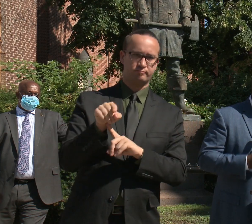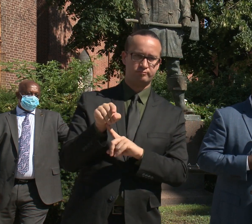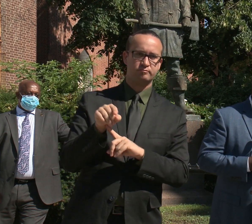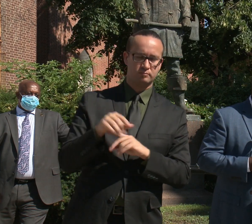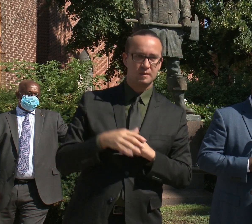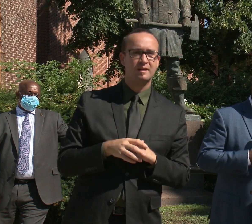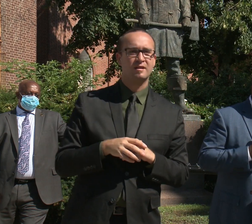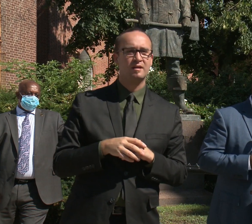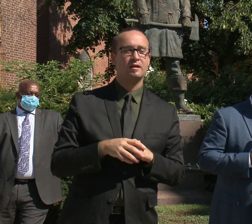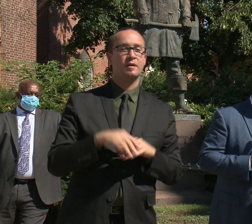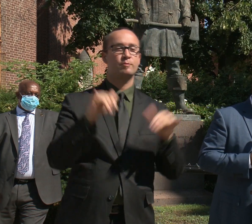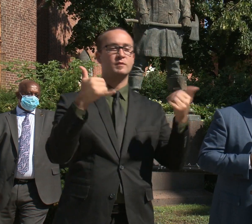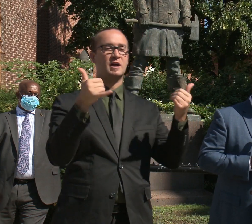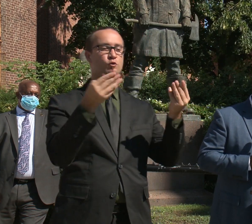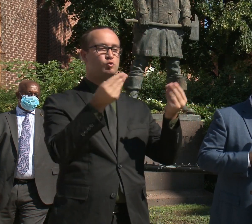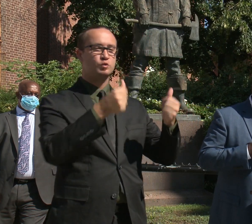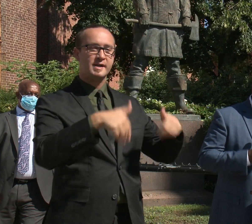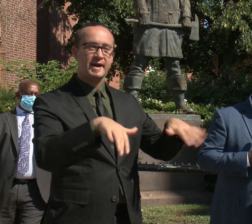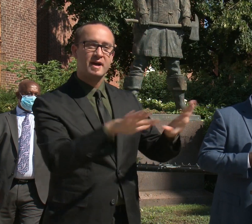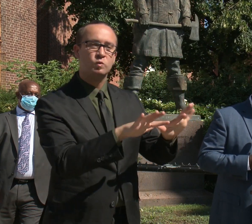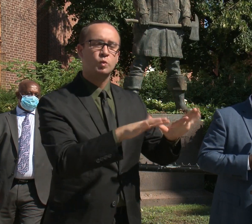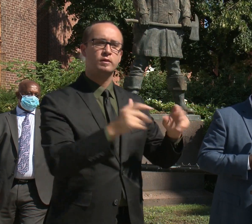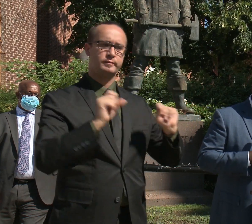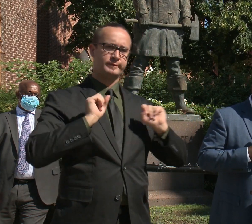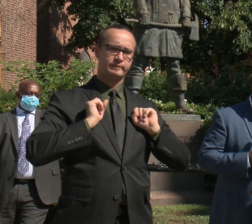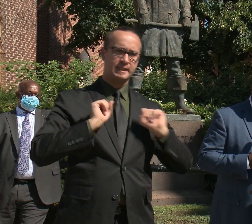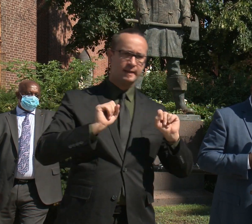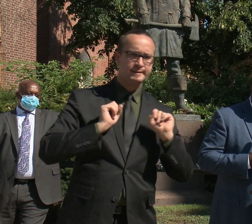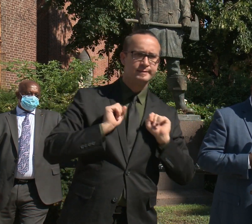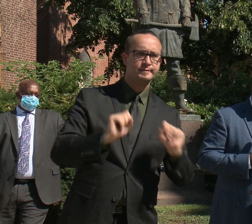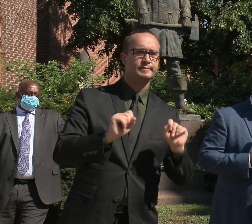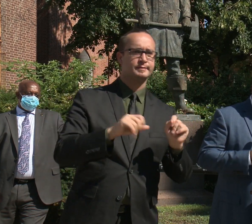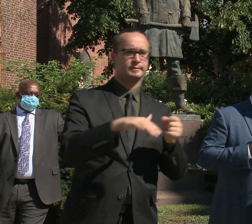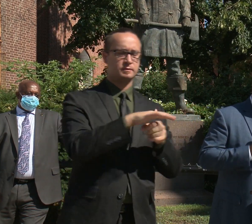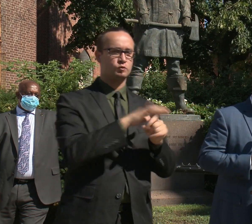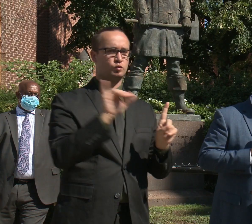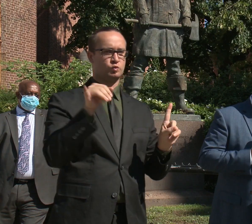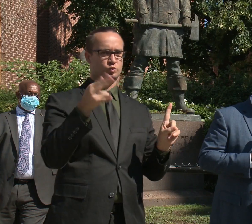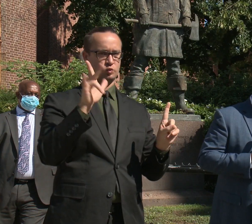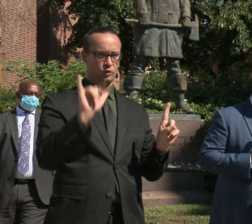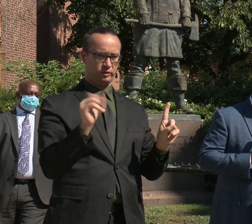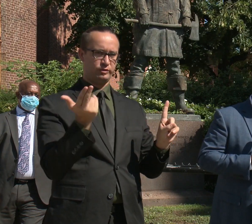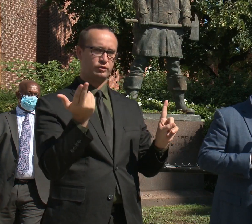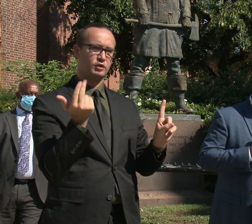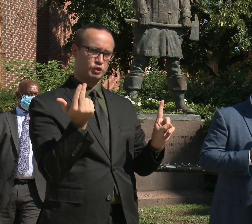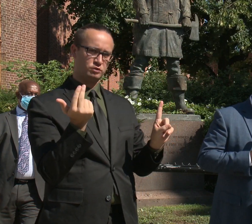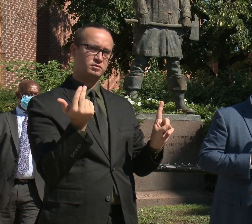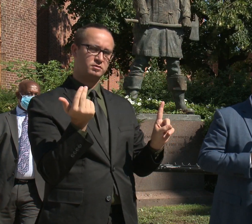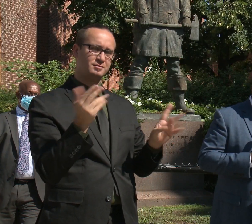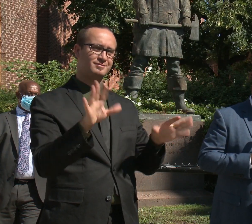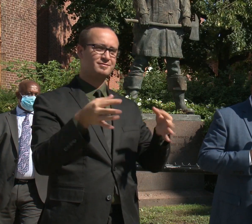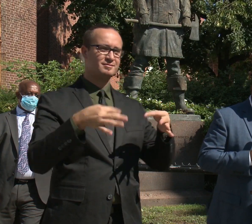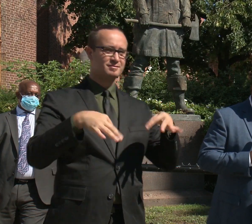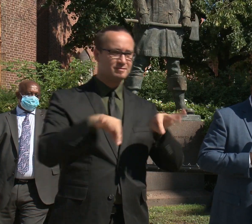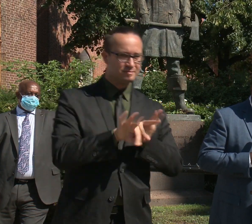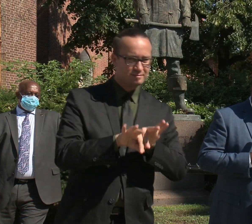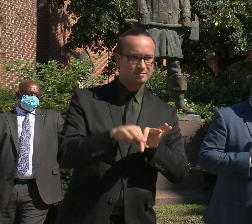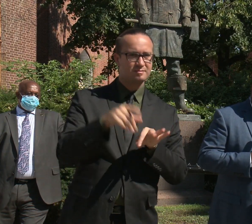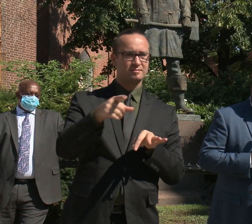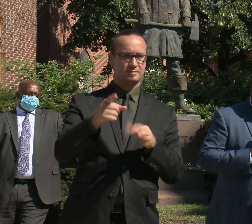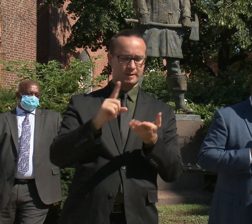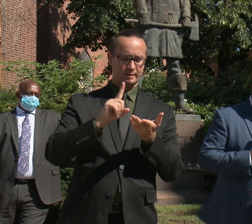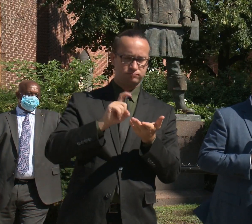our fitness equipment. I stress to parents as well as participants that are using our equipment to bring your hand sanitizer to sanitizer